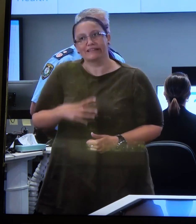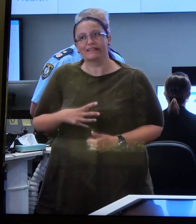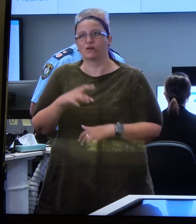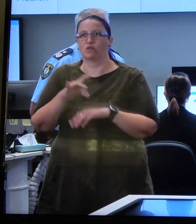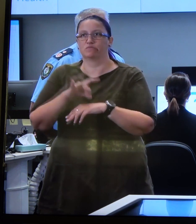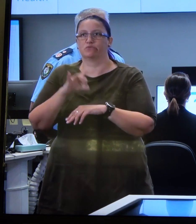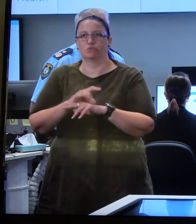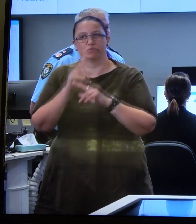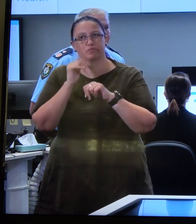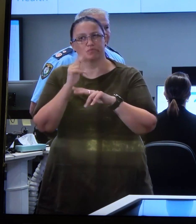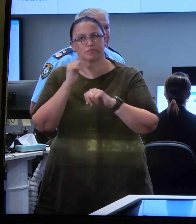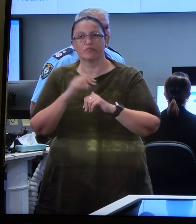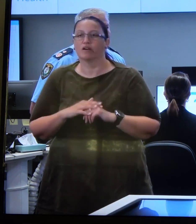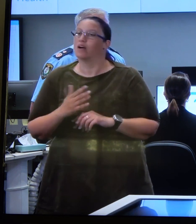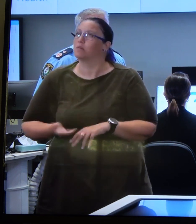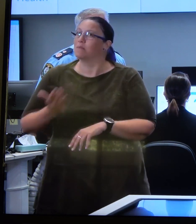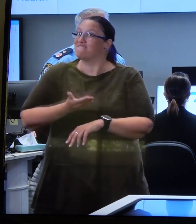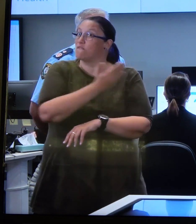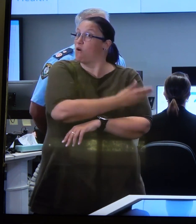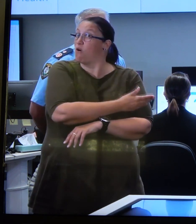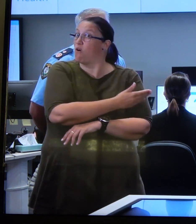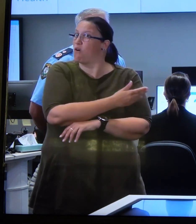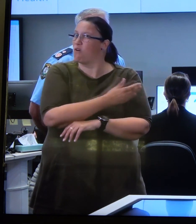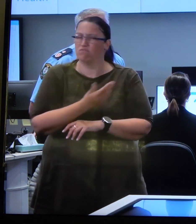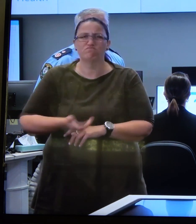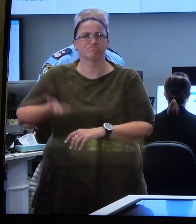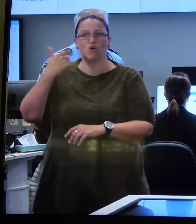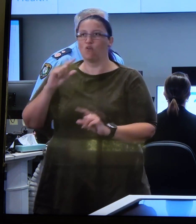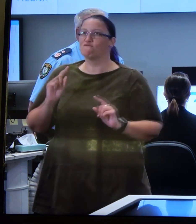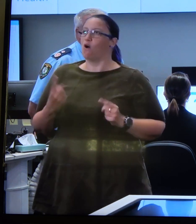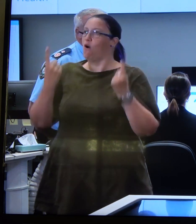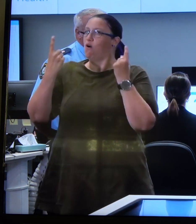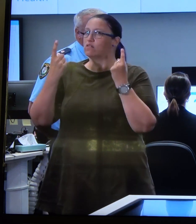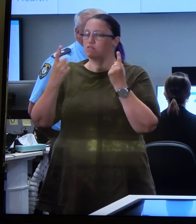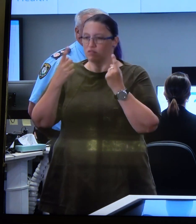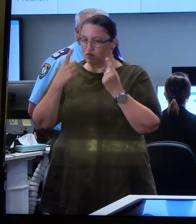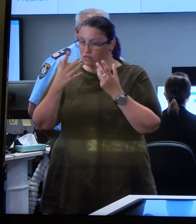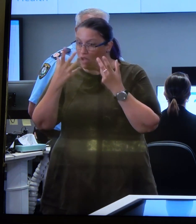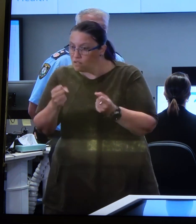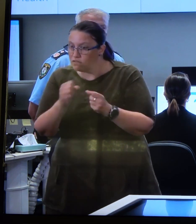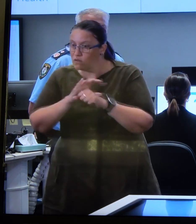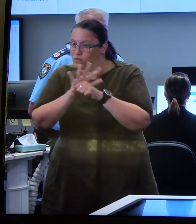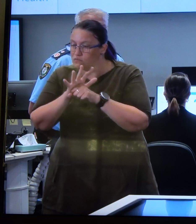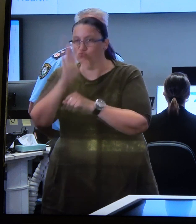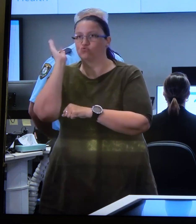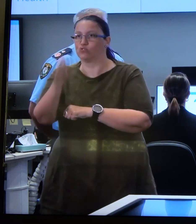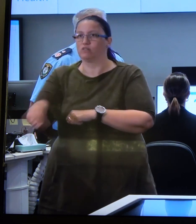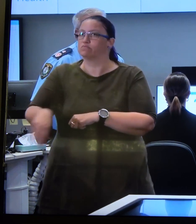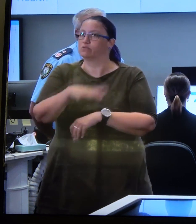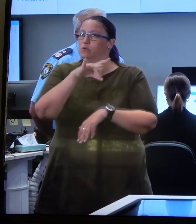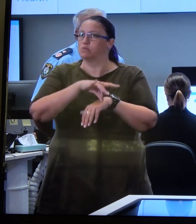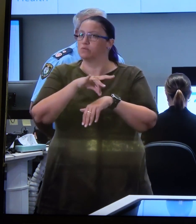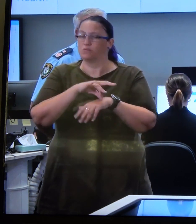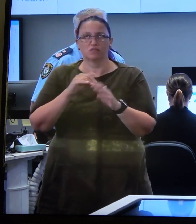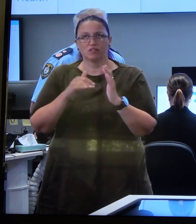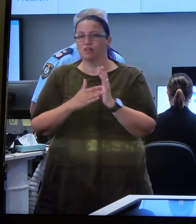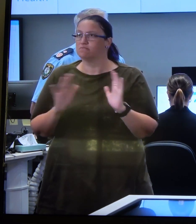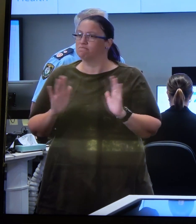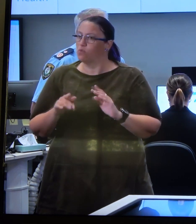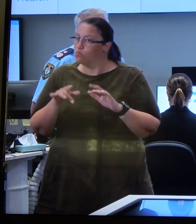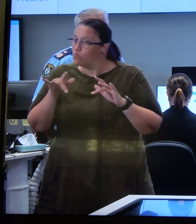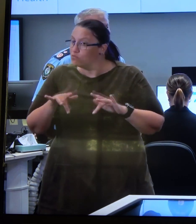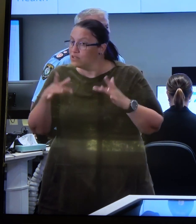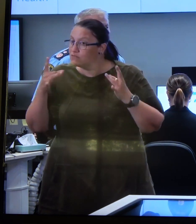care. Whereas in the beginning, as we became more familiar with the management of this disease, we took a precautionary approach in admitting